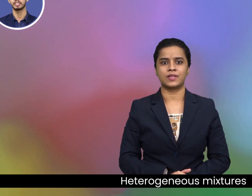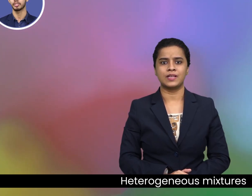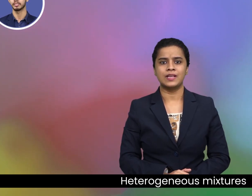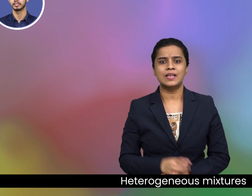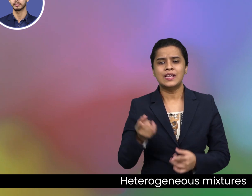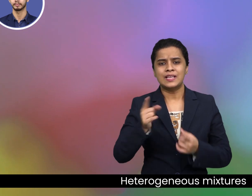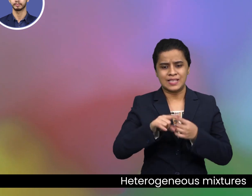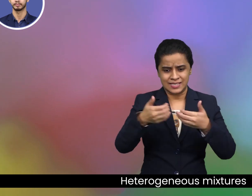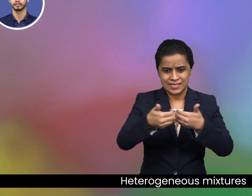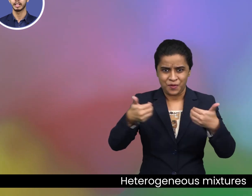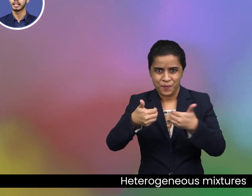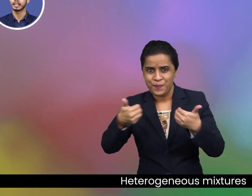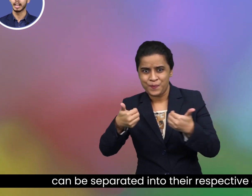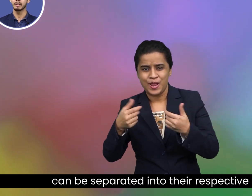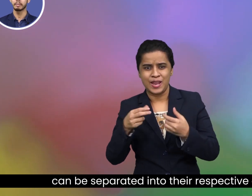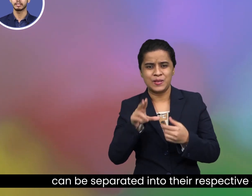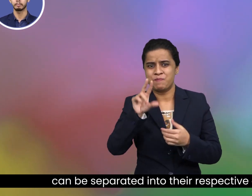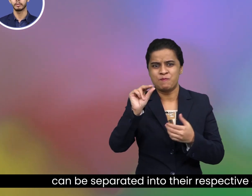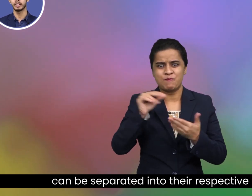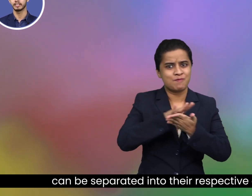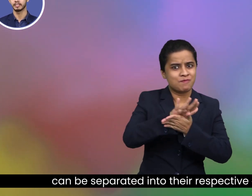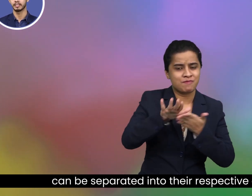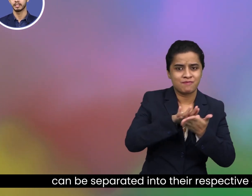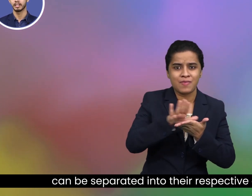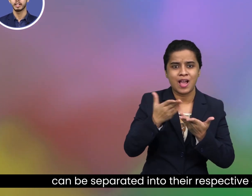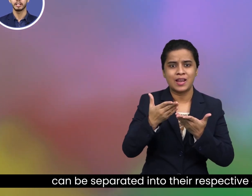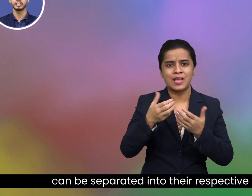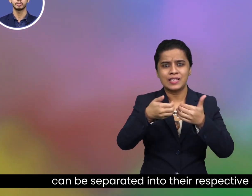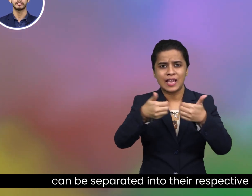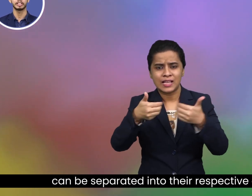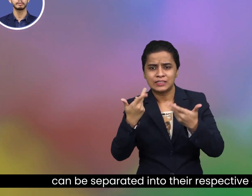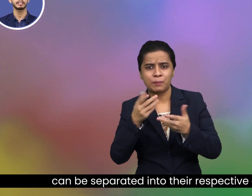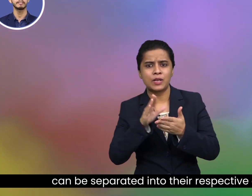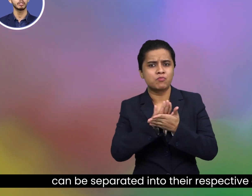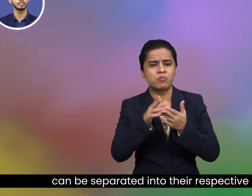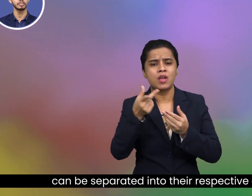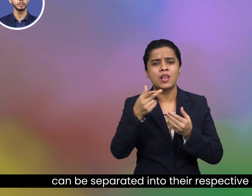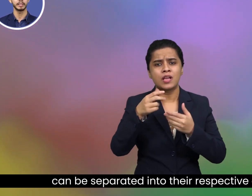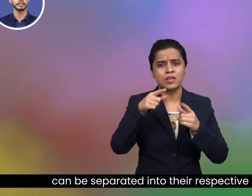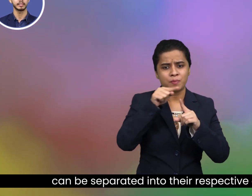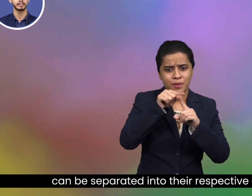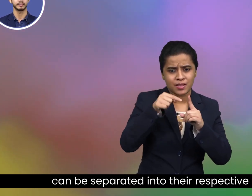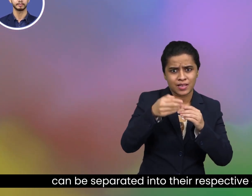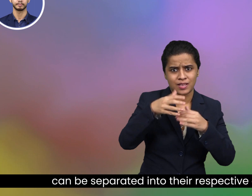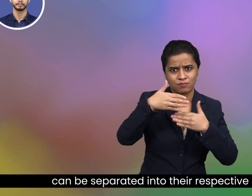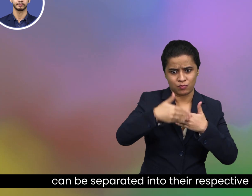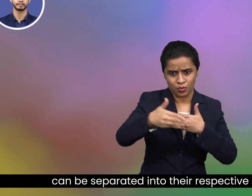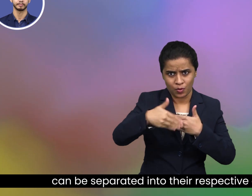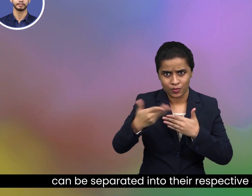Heterogeneous mixtures can be separated into the respective constituents